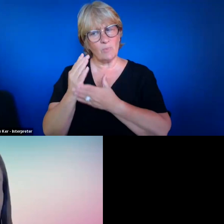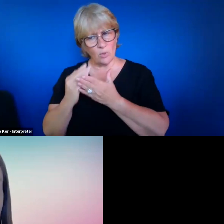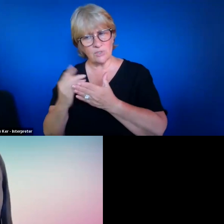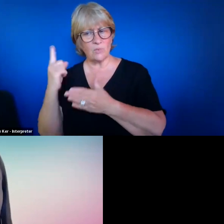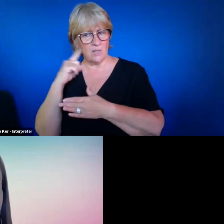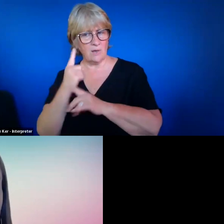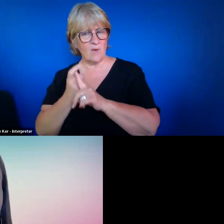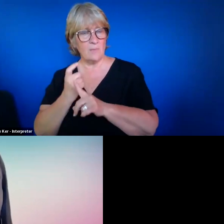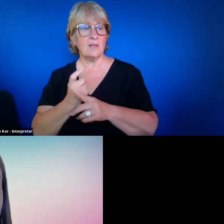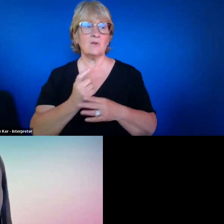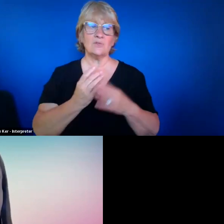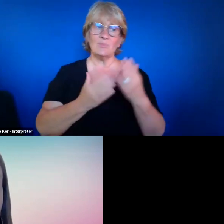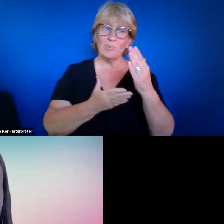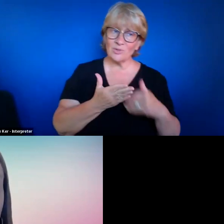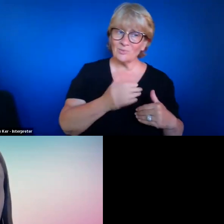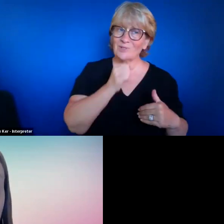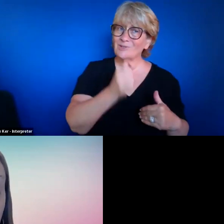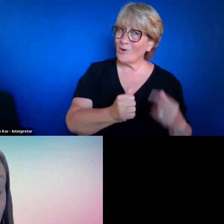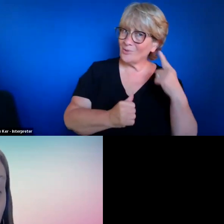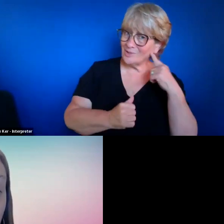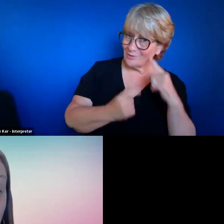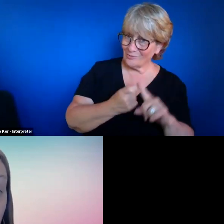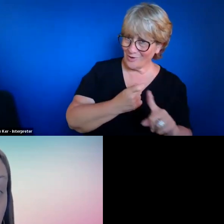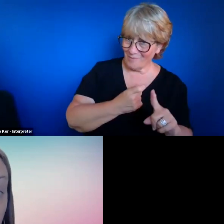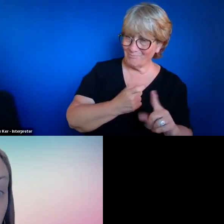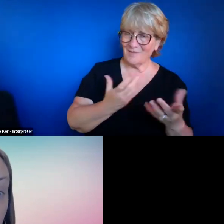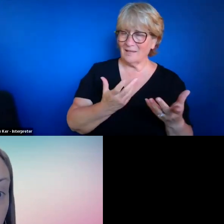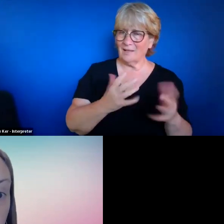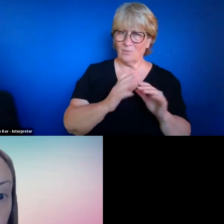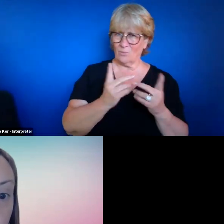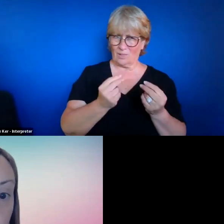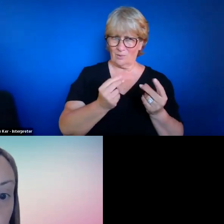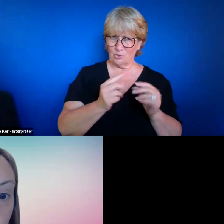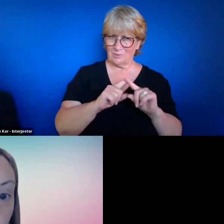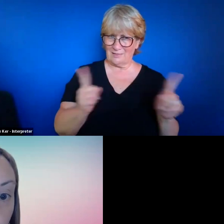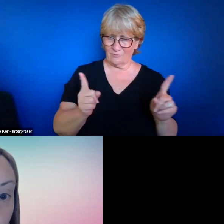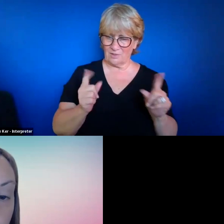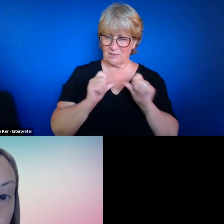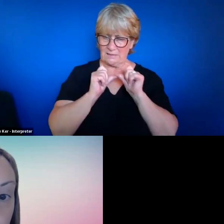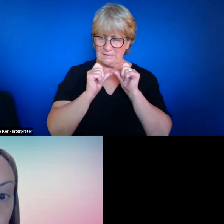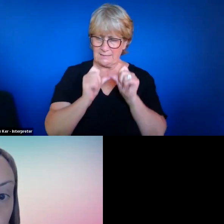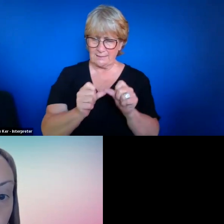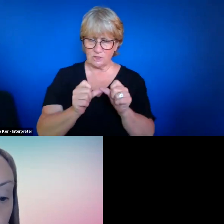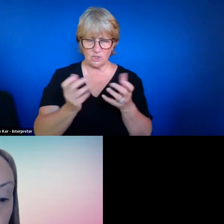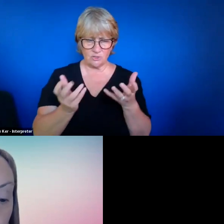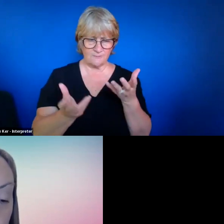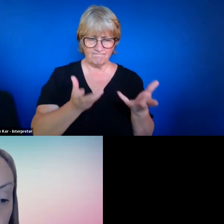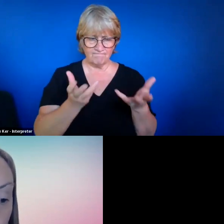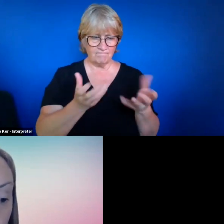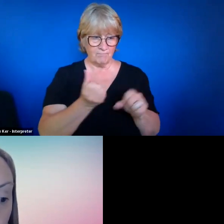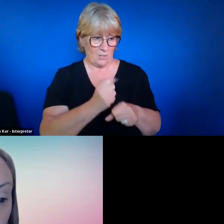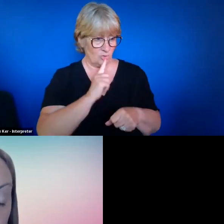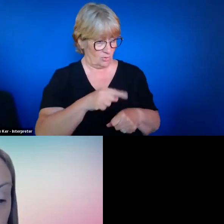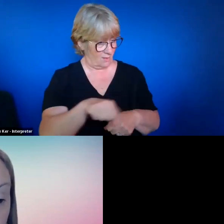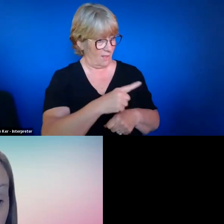think there's a portion who we don't hear from in that setting. And what else could we do to continue to make sure they